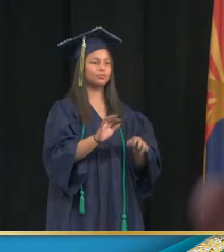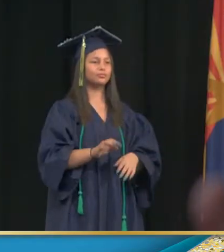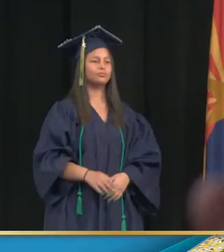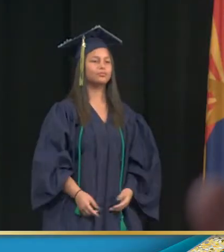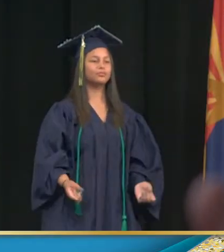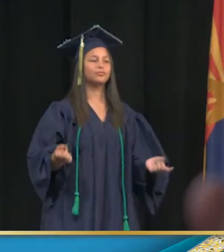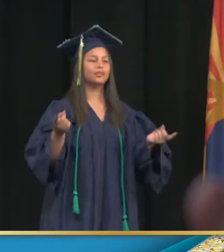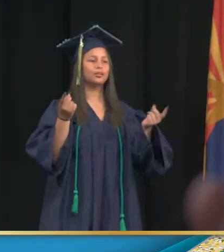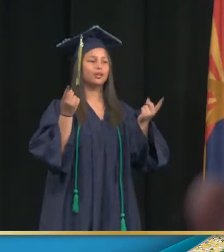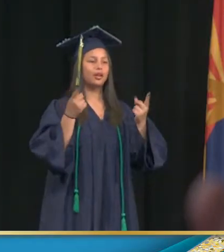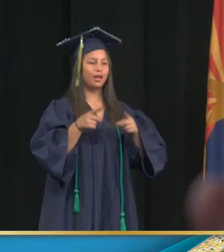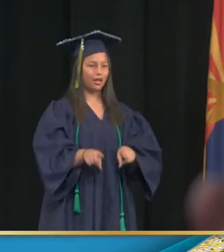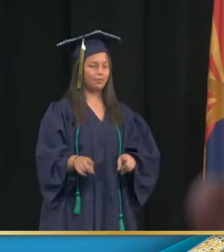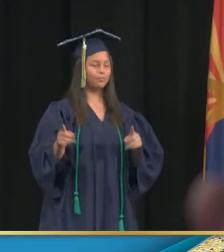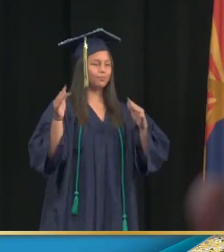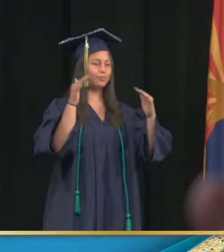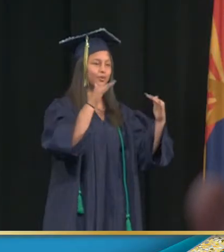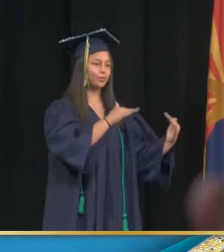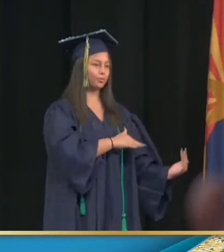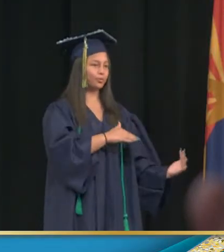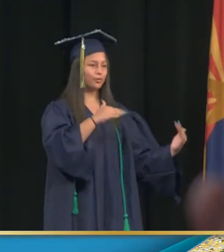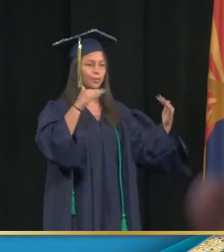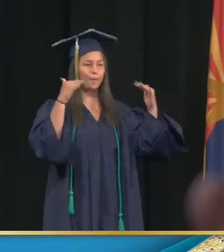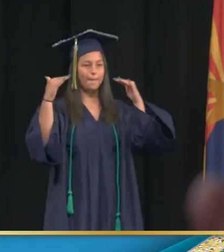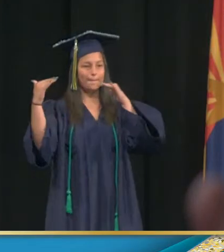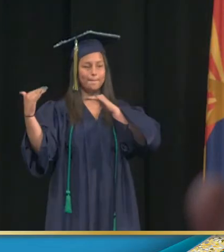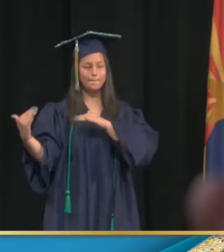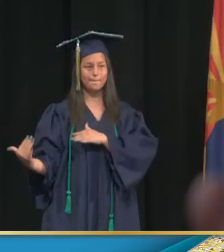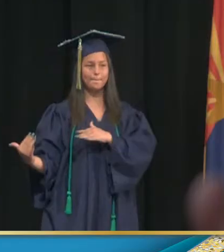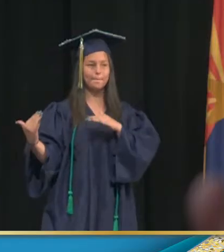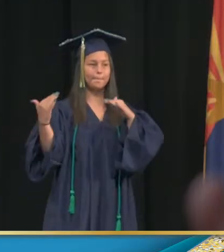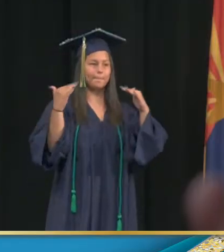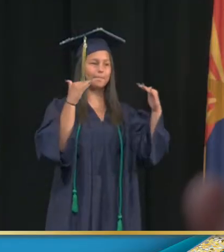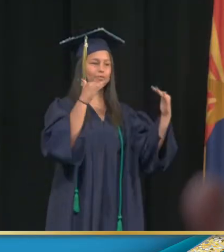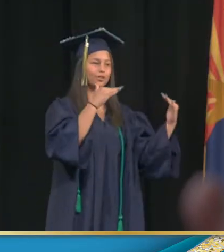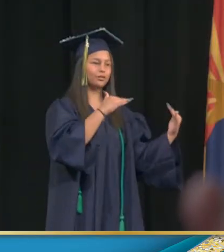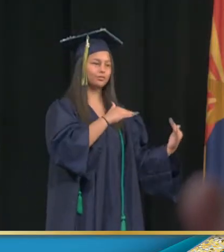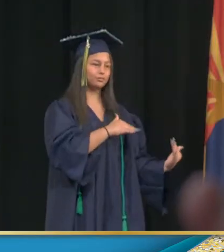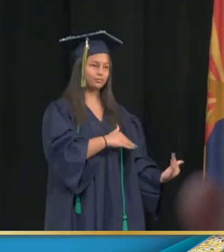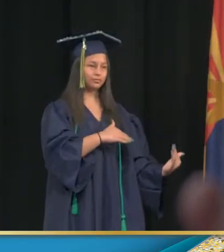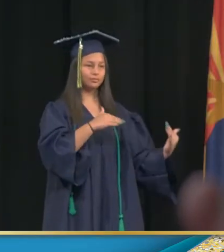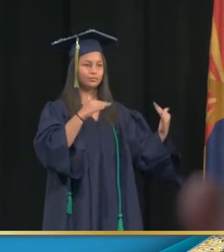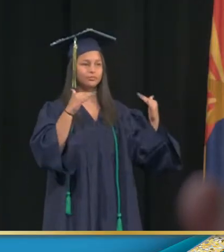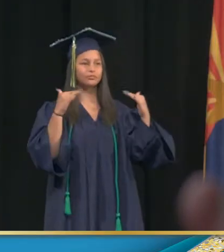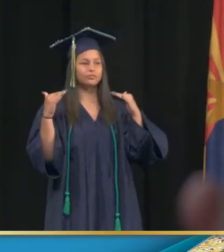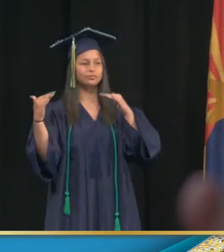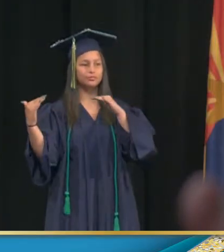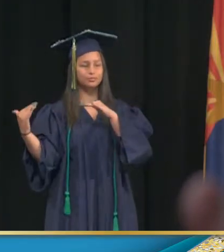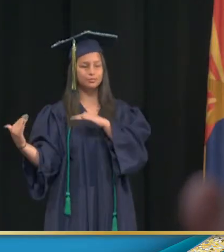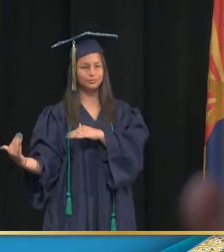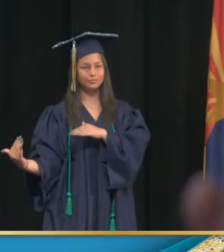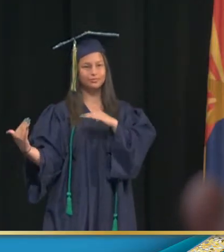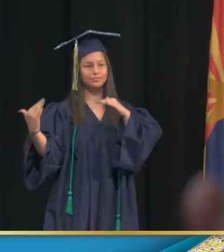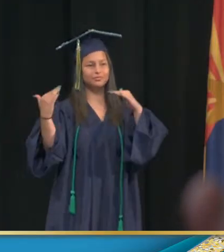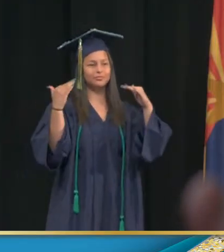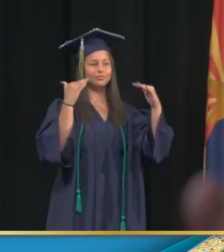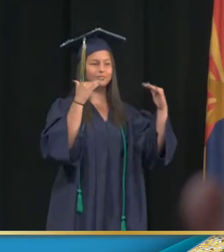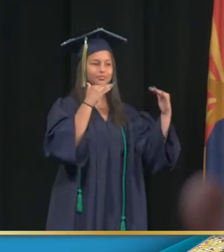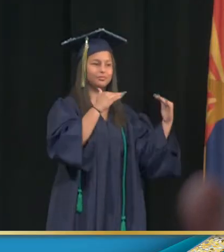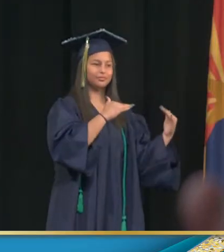perilous fight o'er the ramparts we watched were